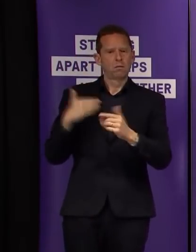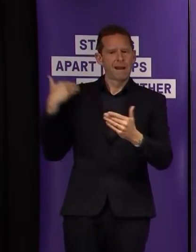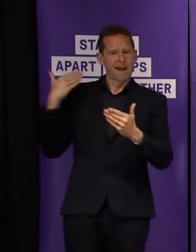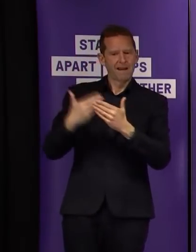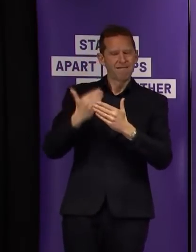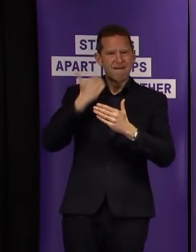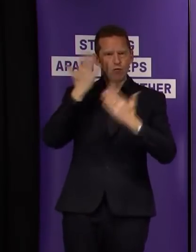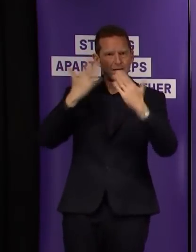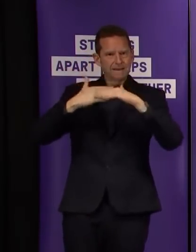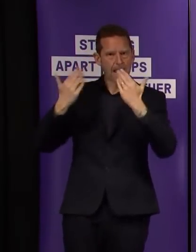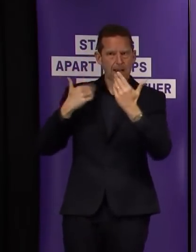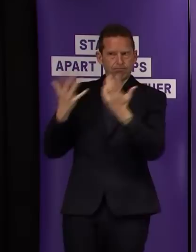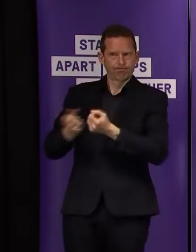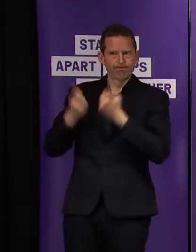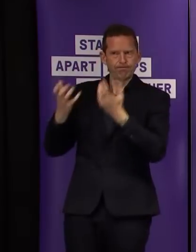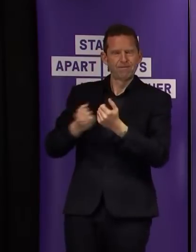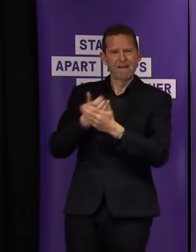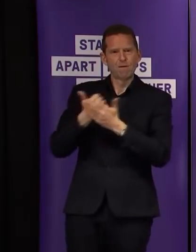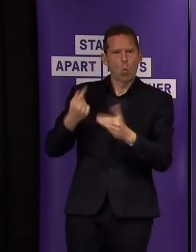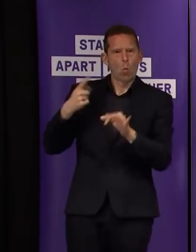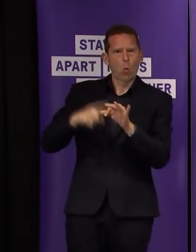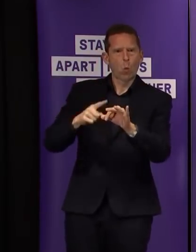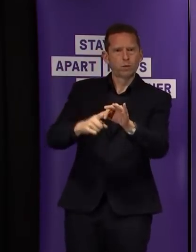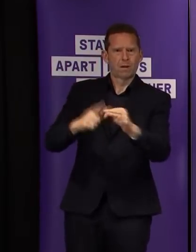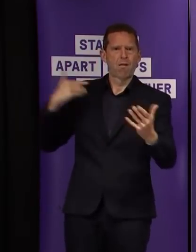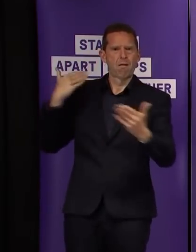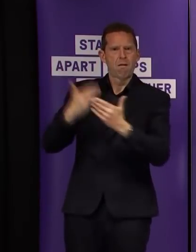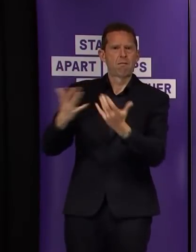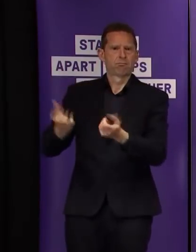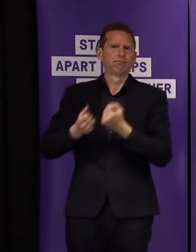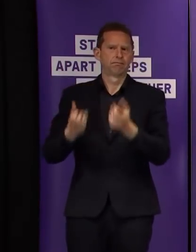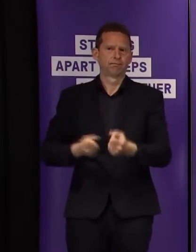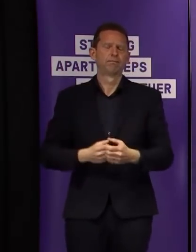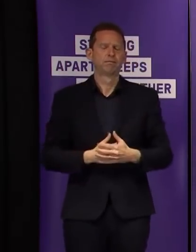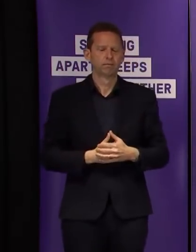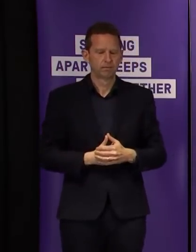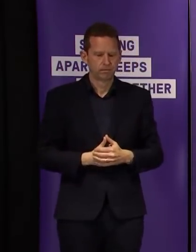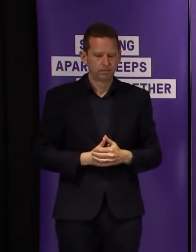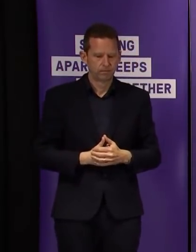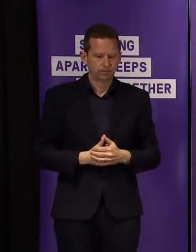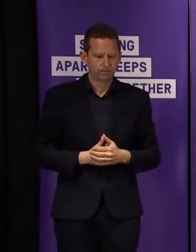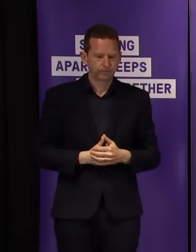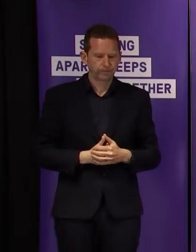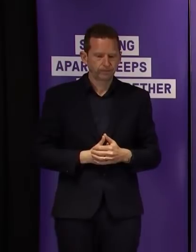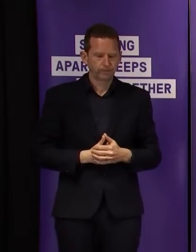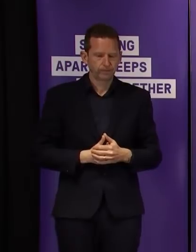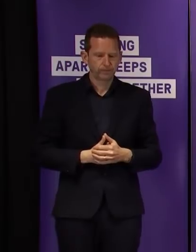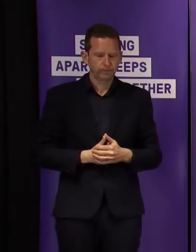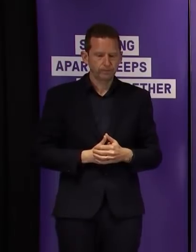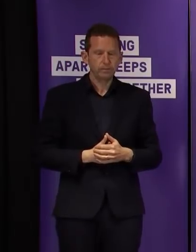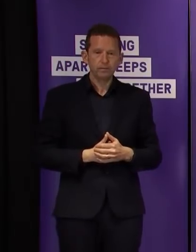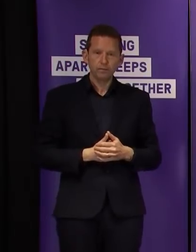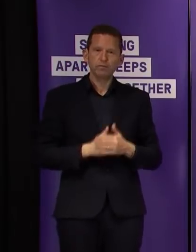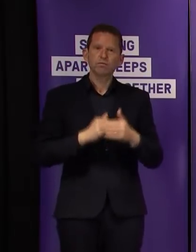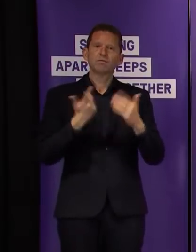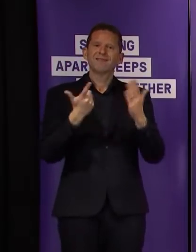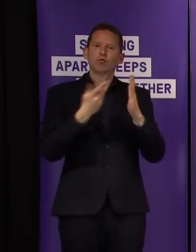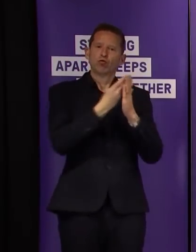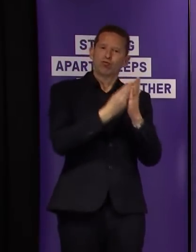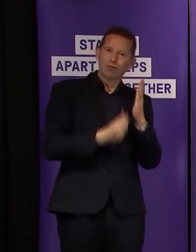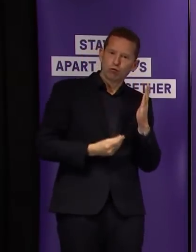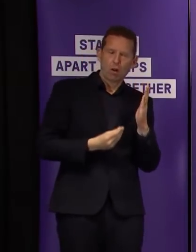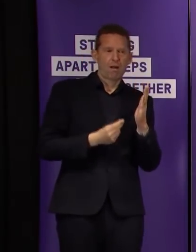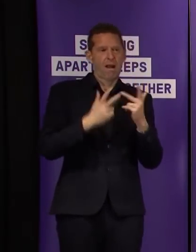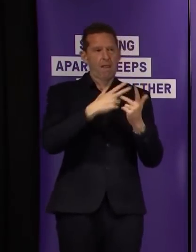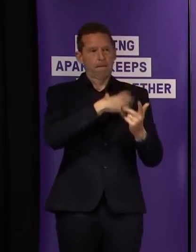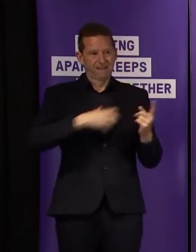data, each quarter's data, all of those things. But I think when we get to the point of the Treasurer and other ministers and I